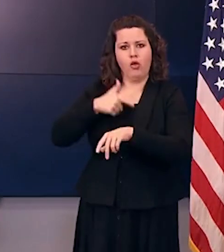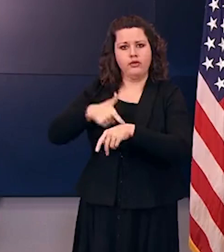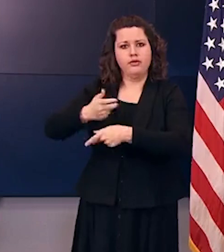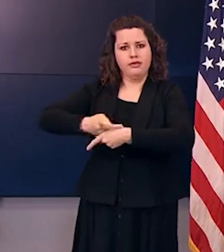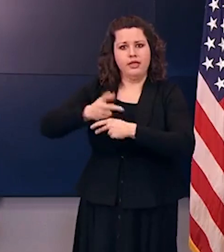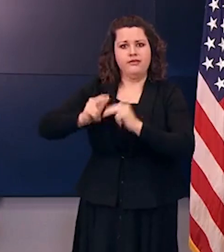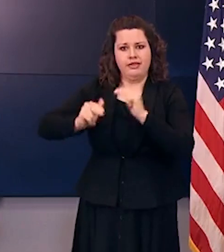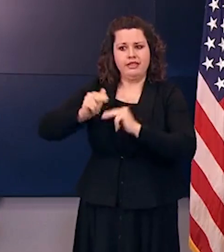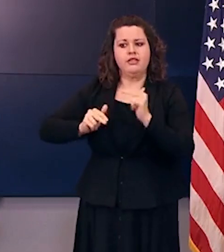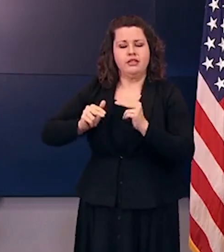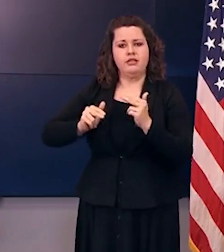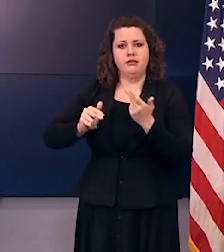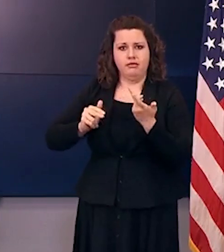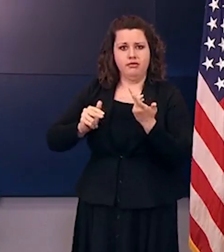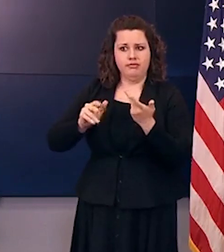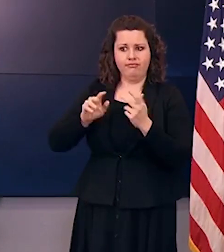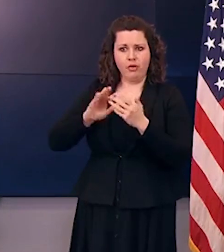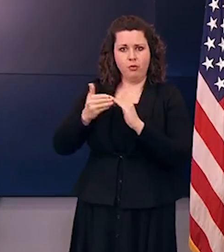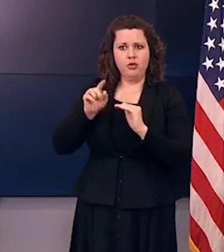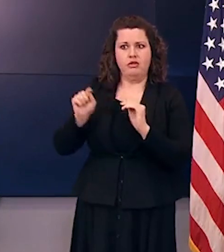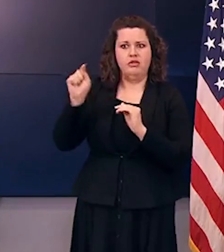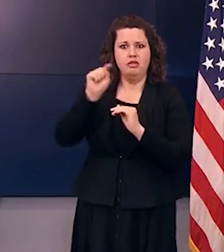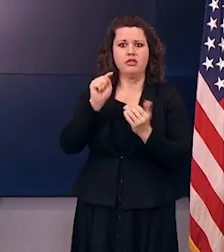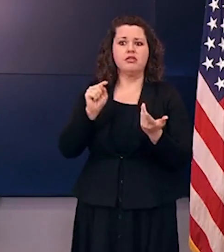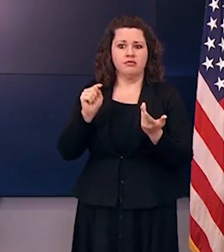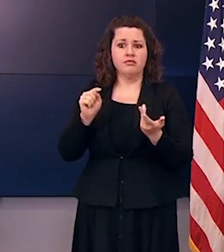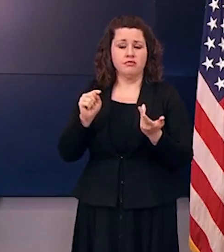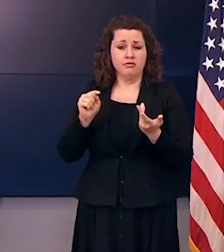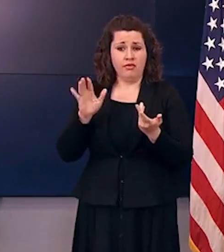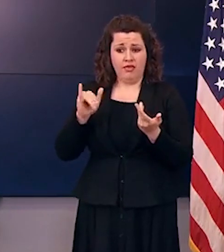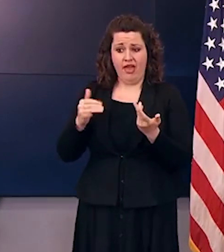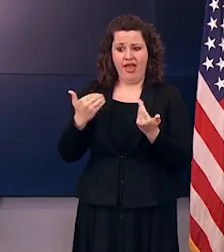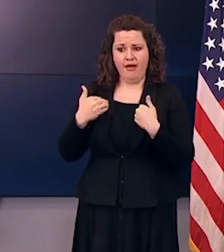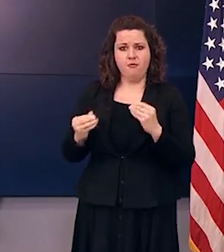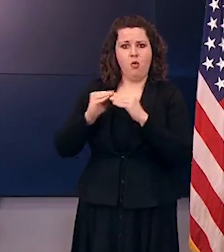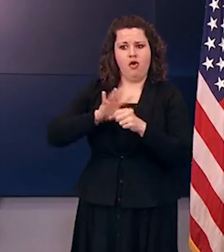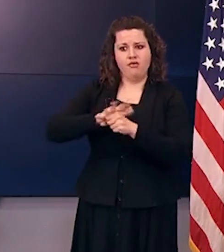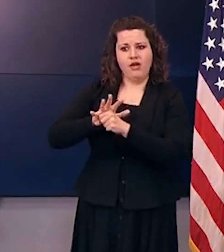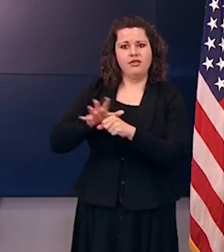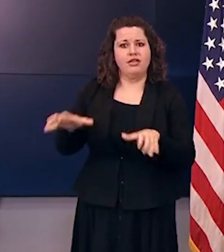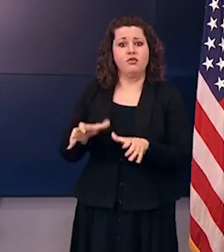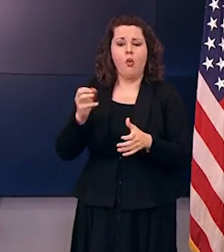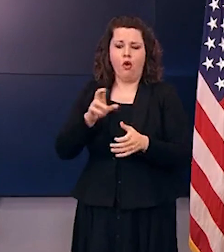care facilities and communities with increasing virus